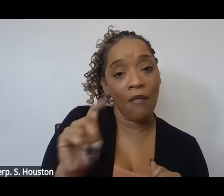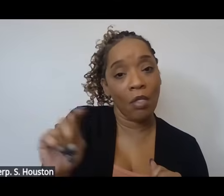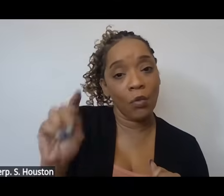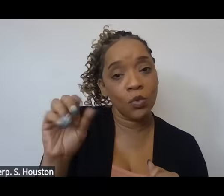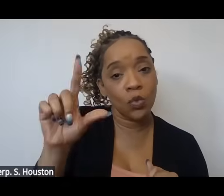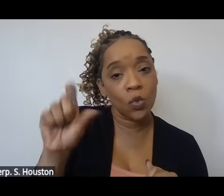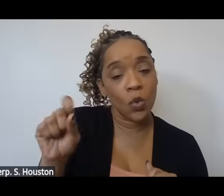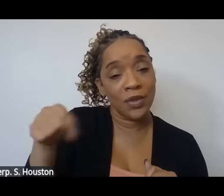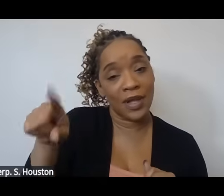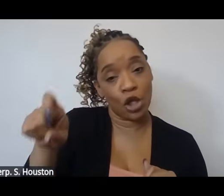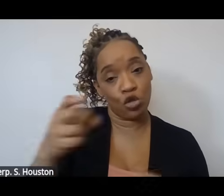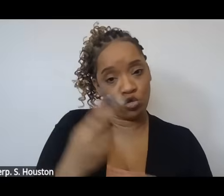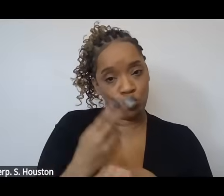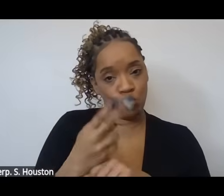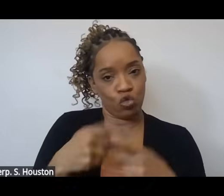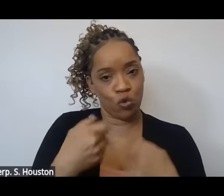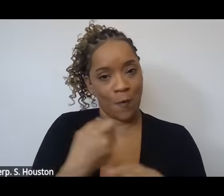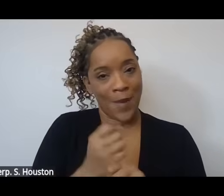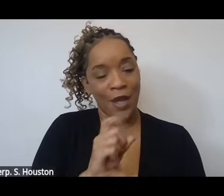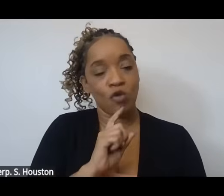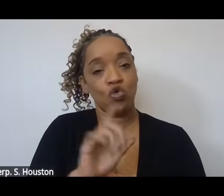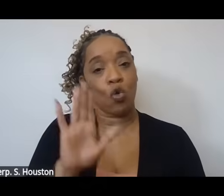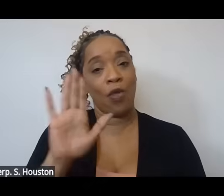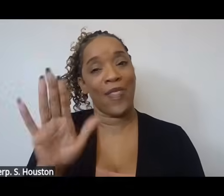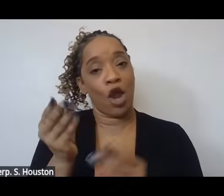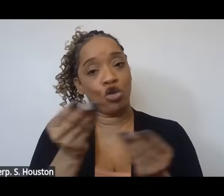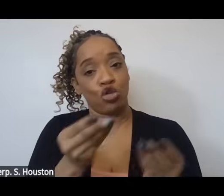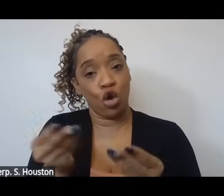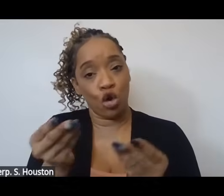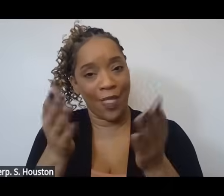their circulators are doing a good job.